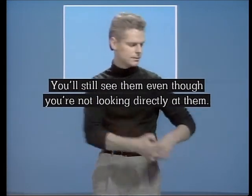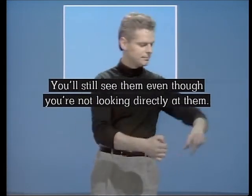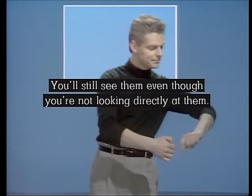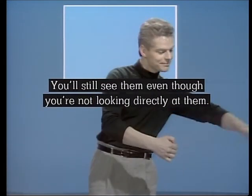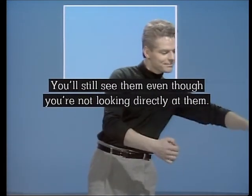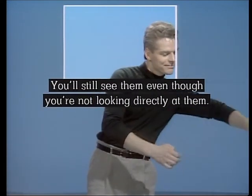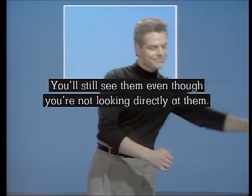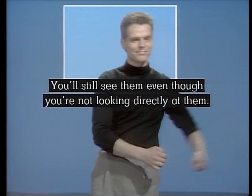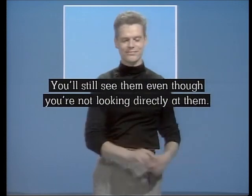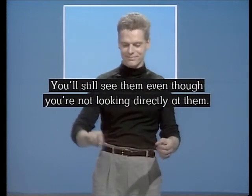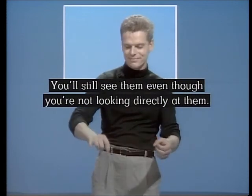directly at them.